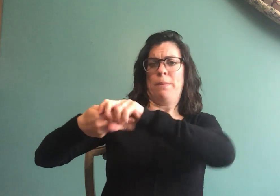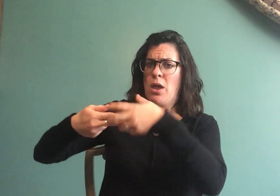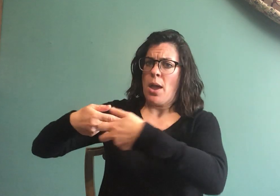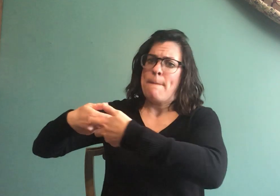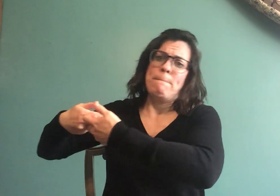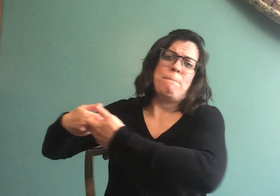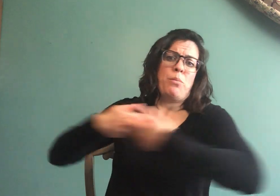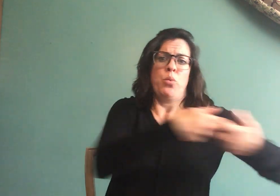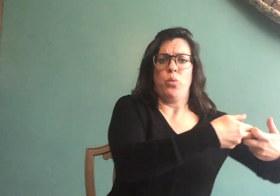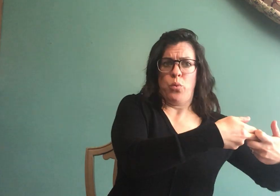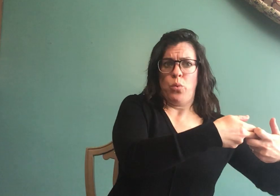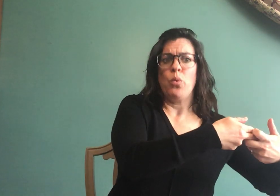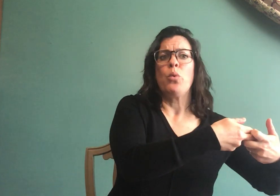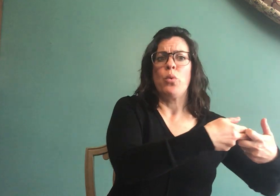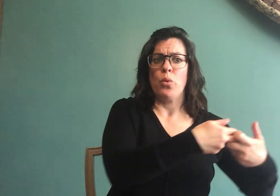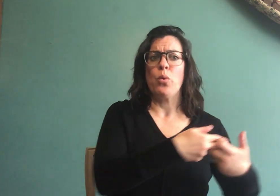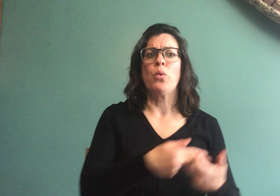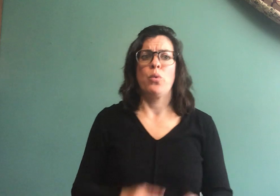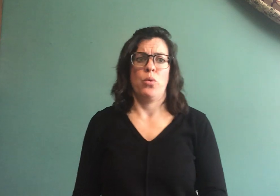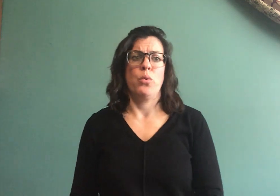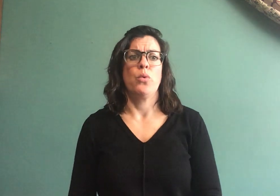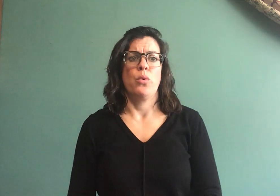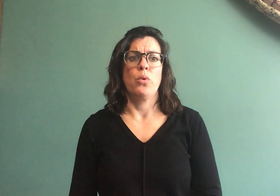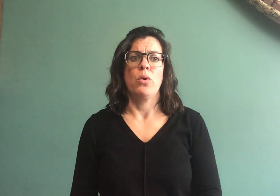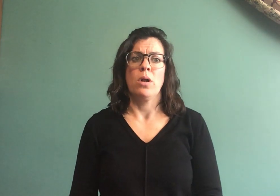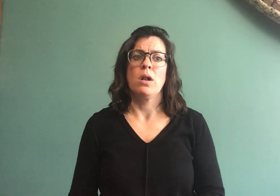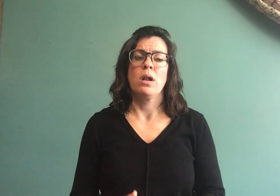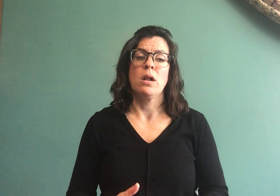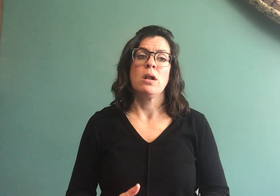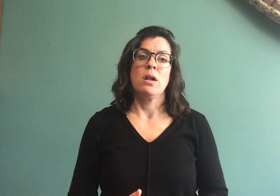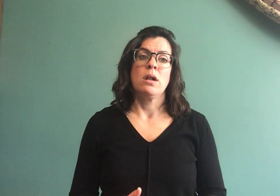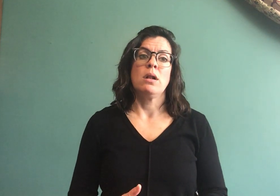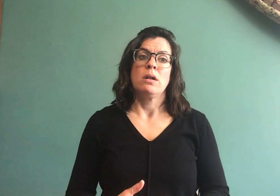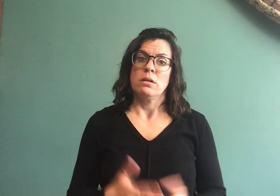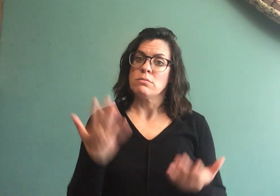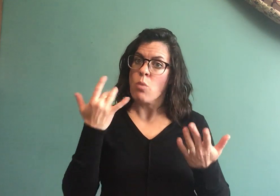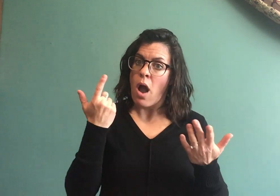a third wire through, or I would pull a string through. Why would I do that, Megan?